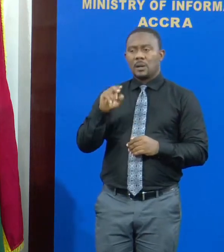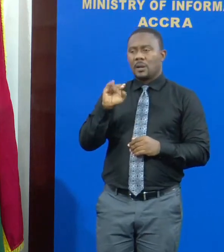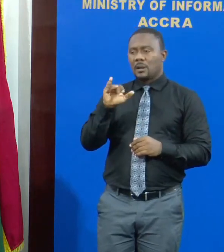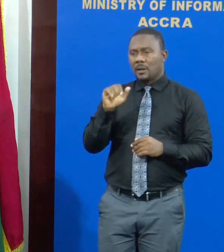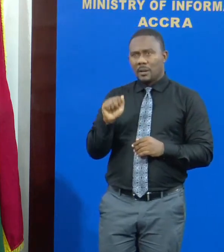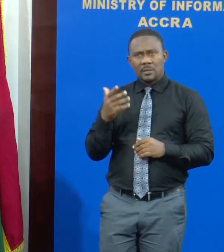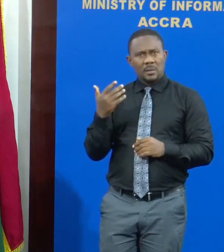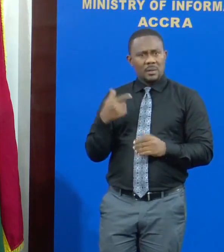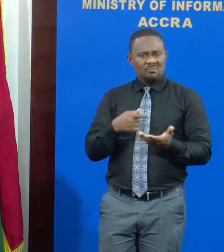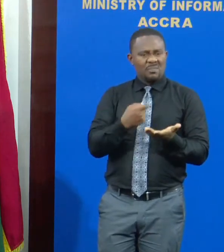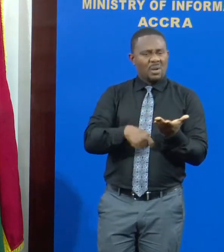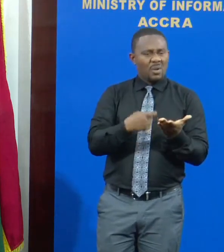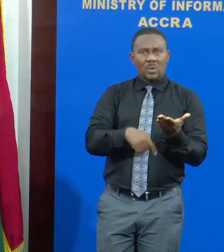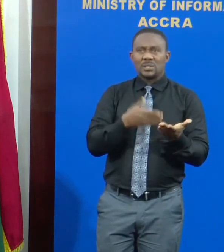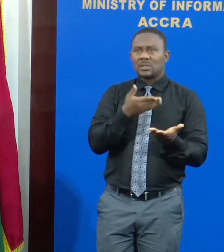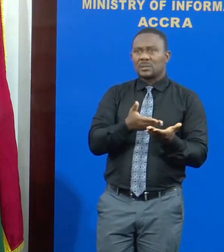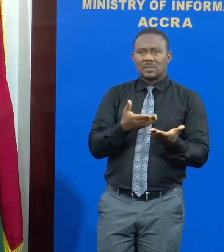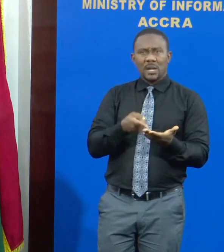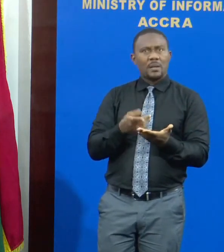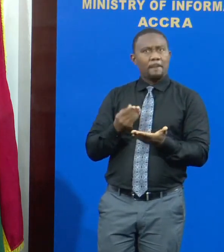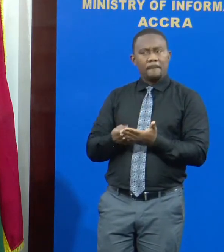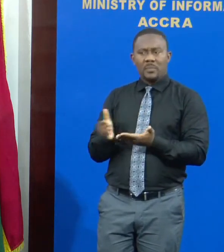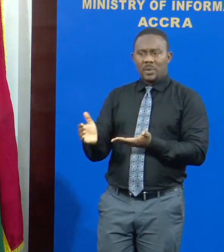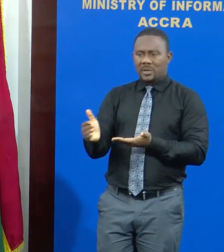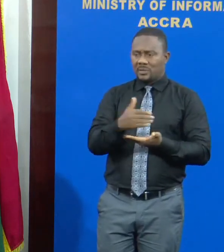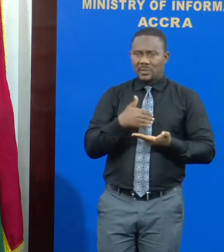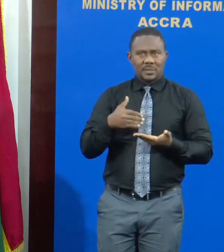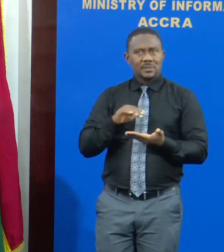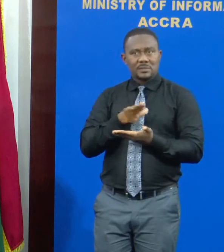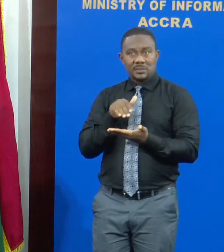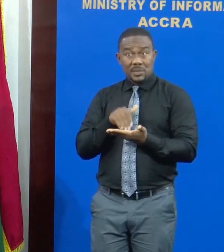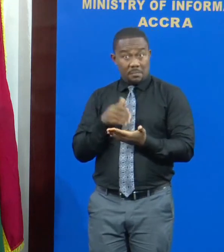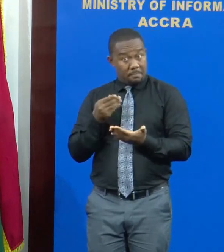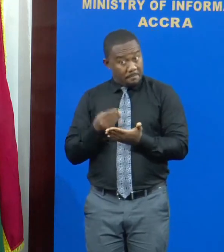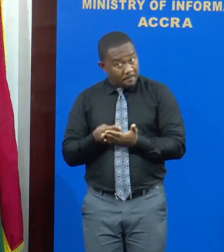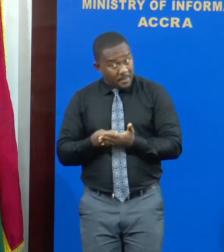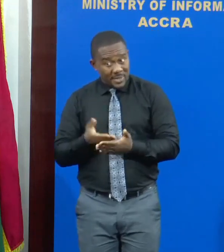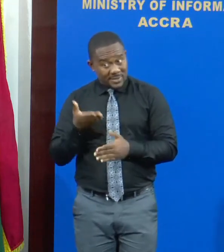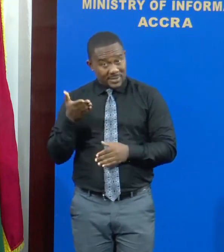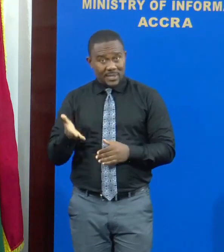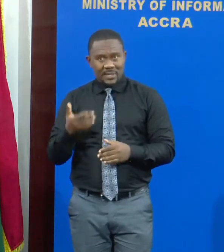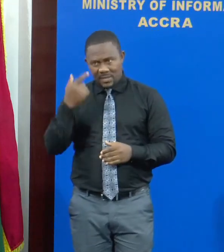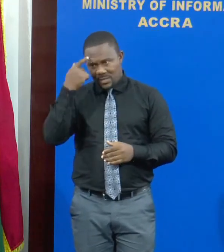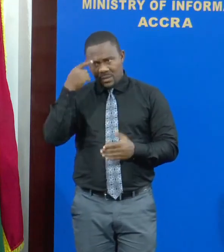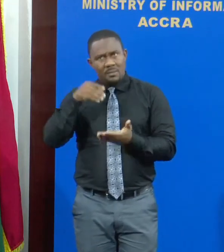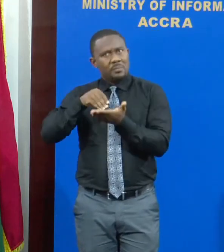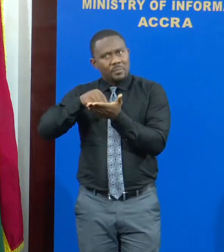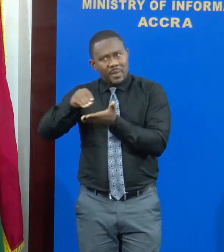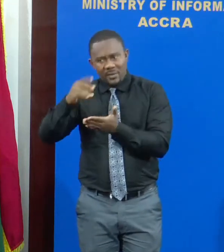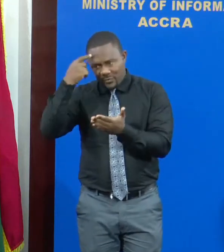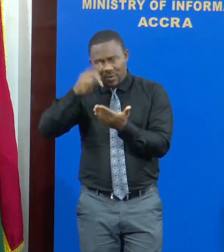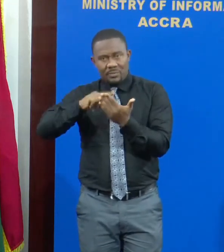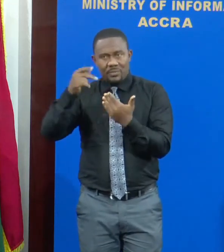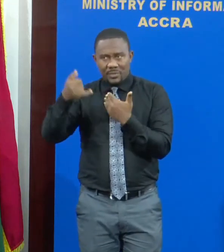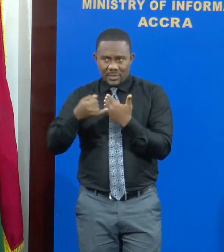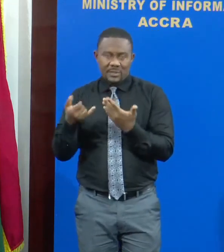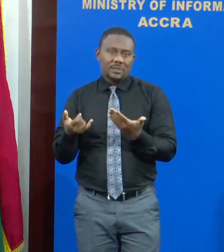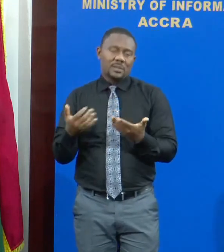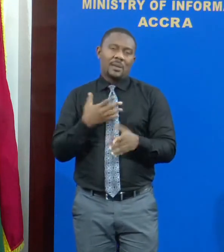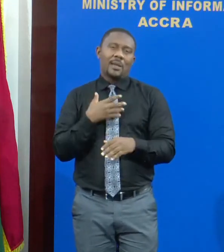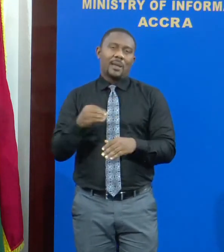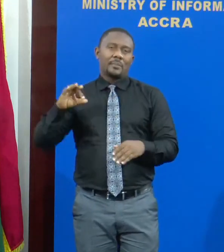a cost center into a revenue center where funds are generated to pay for the project and